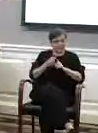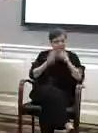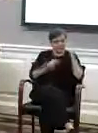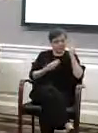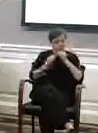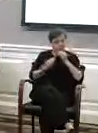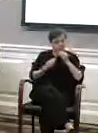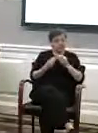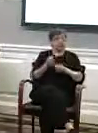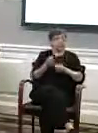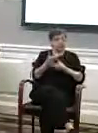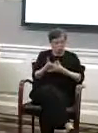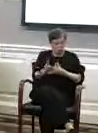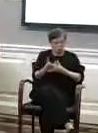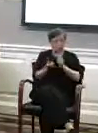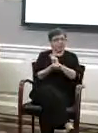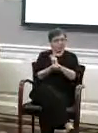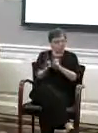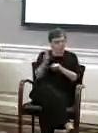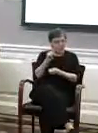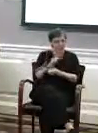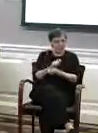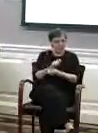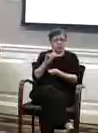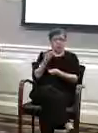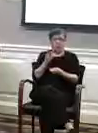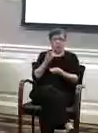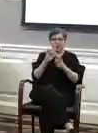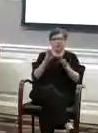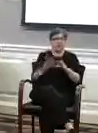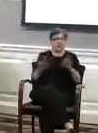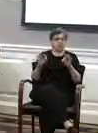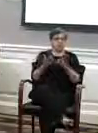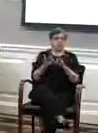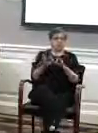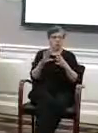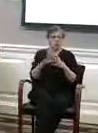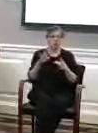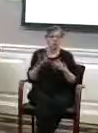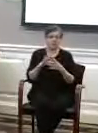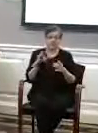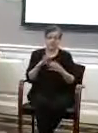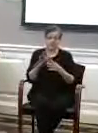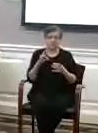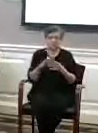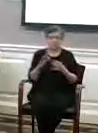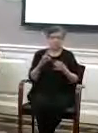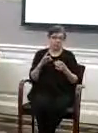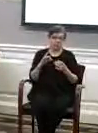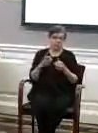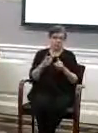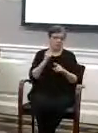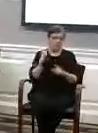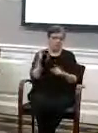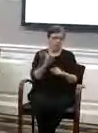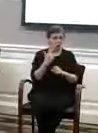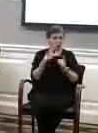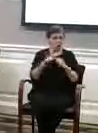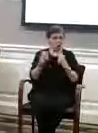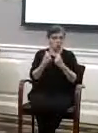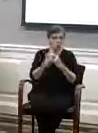this type of program. And that's an important message to take away from all areas of social